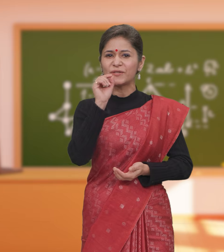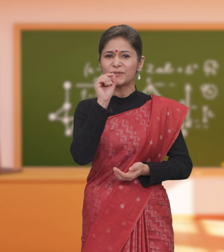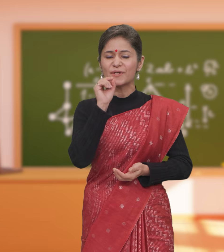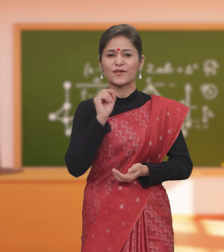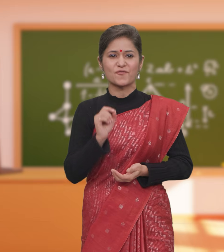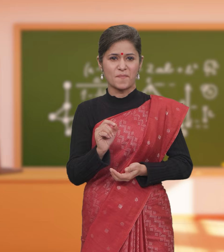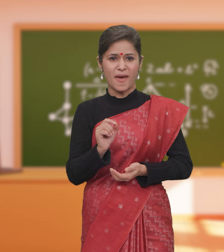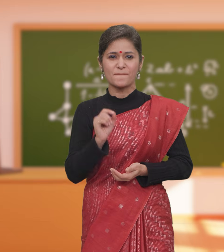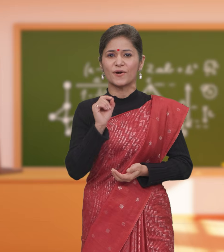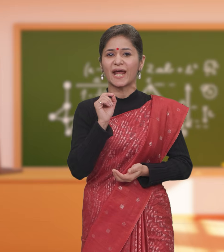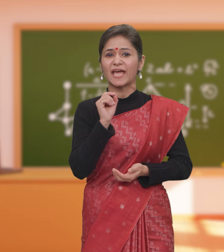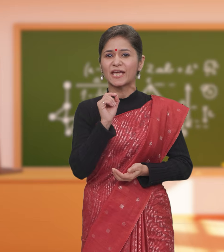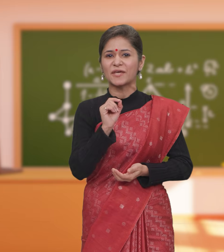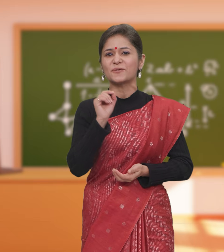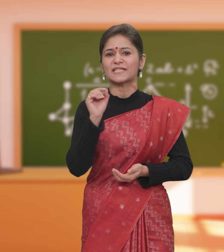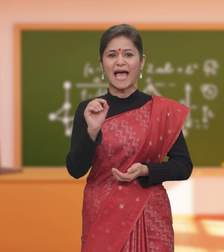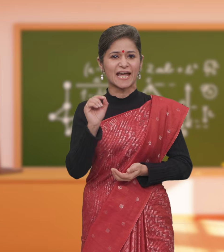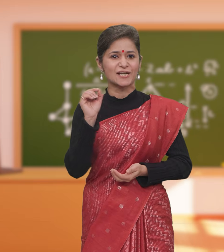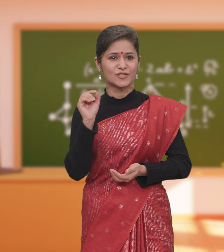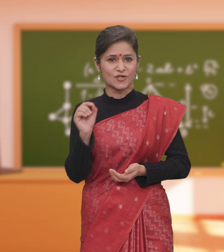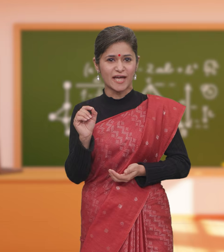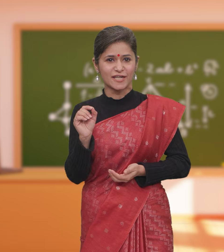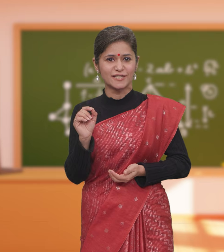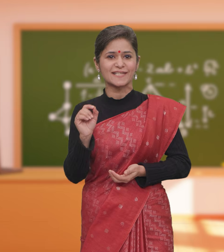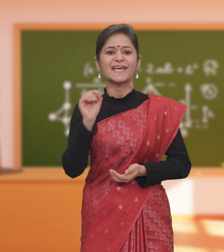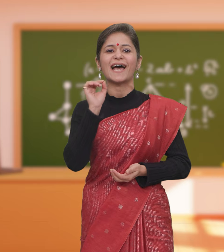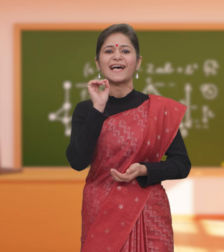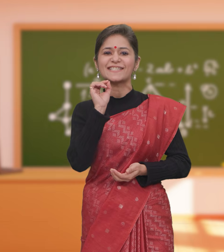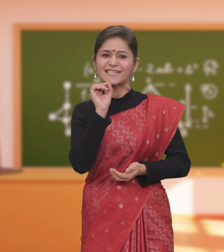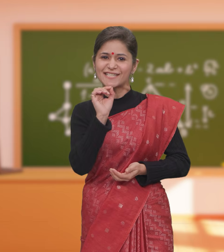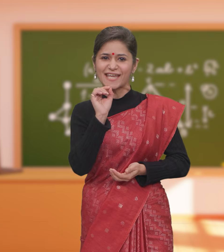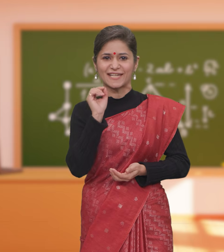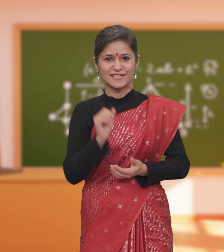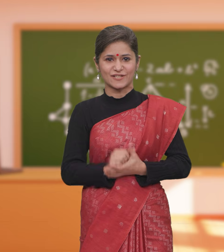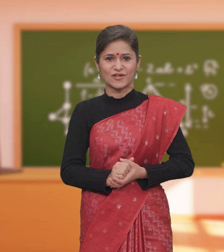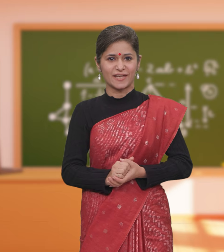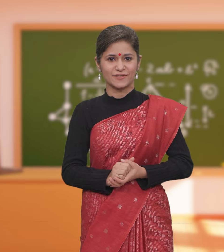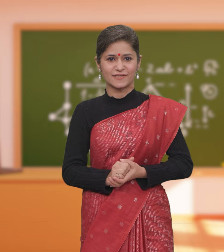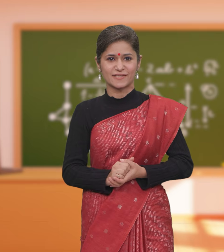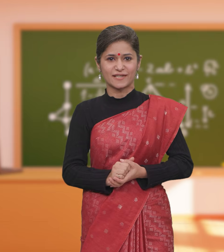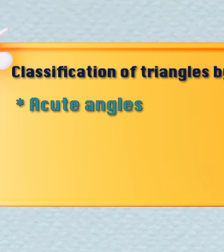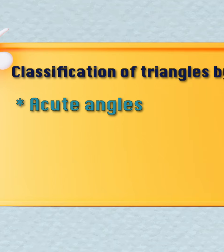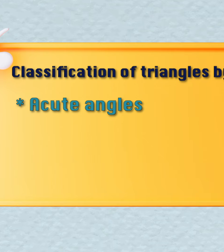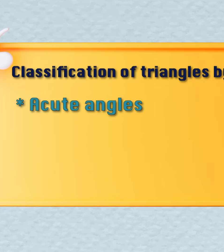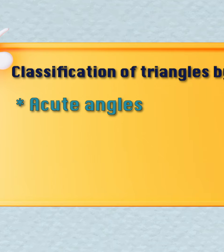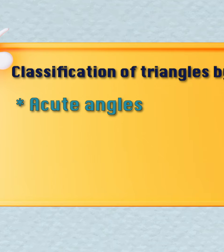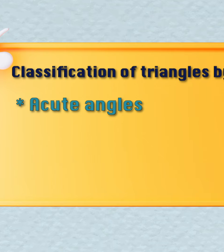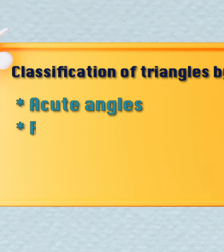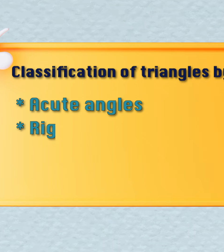You can remember acute angle triangles as the gentle triangles. Then we have the